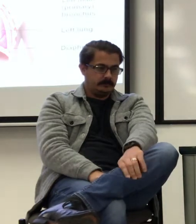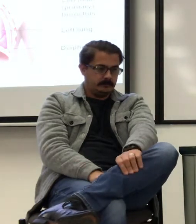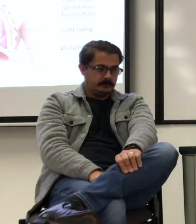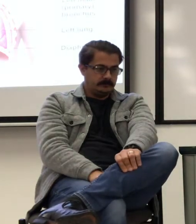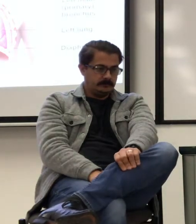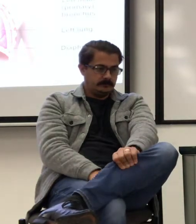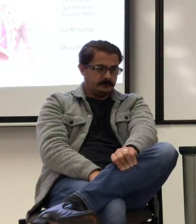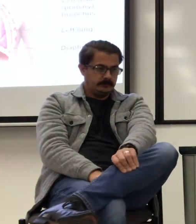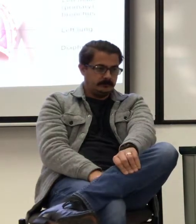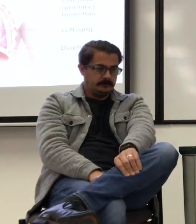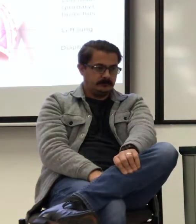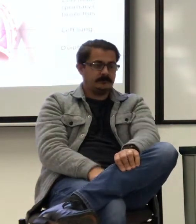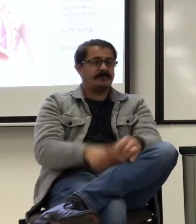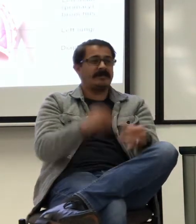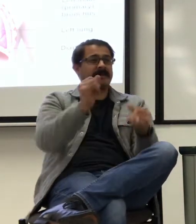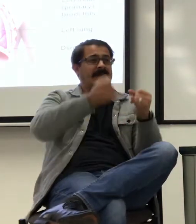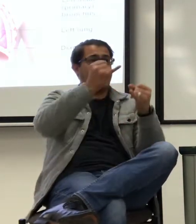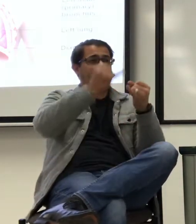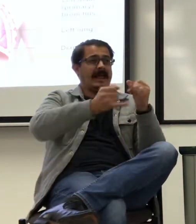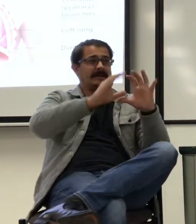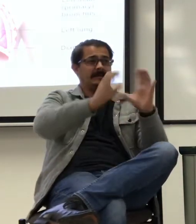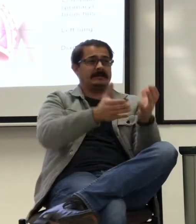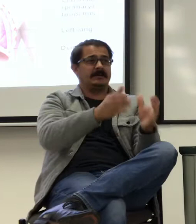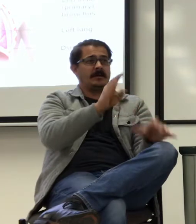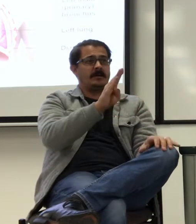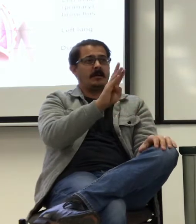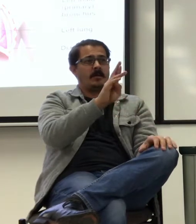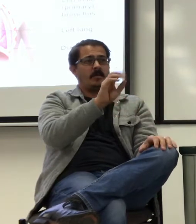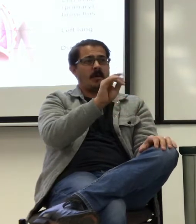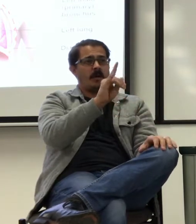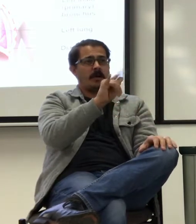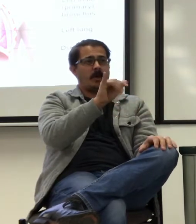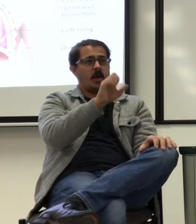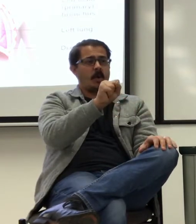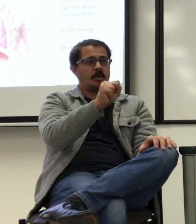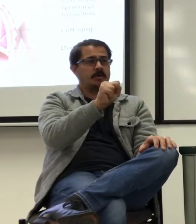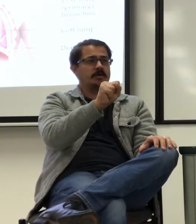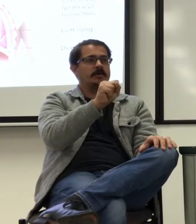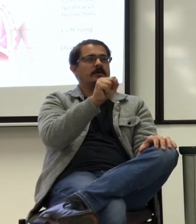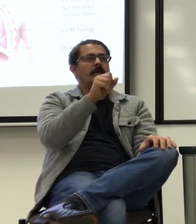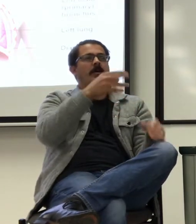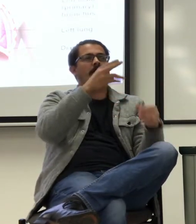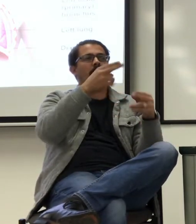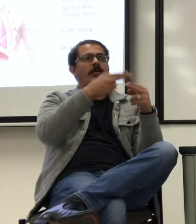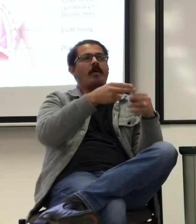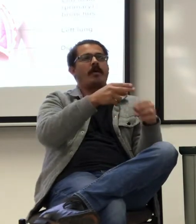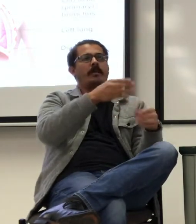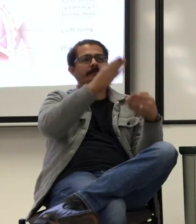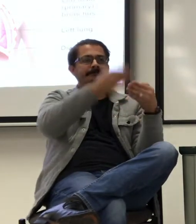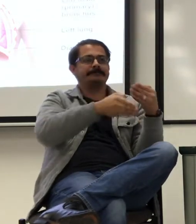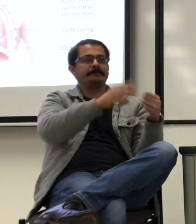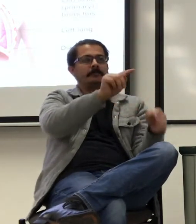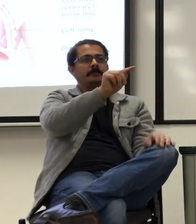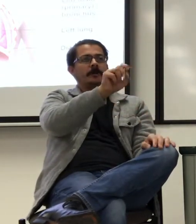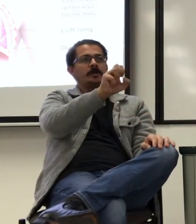the last set of bronchioles of the conducting zone are called the terminal bronchioles.